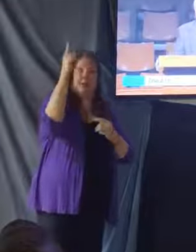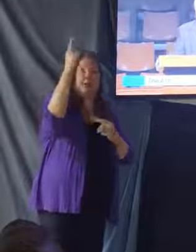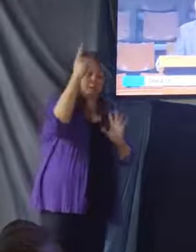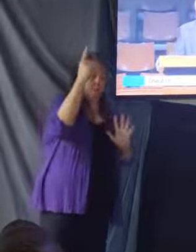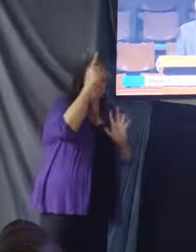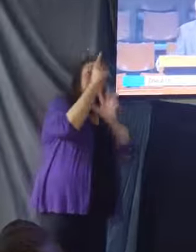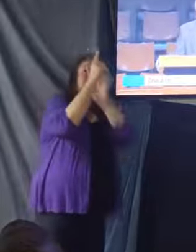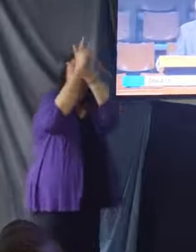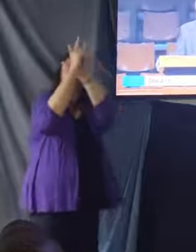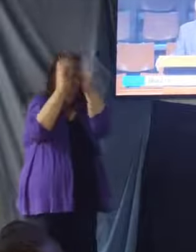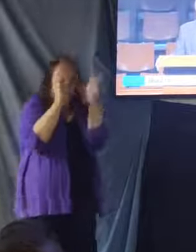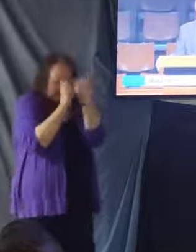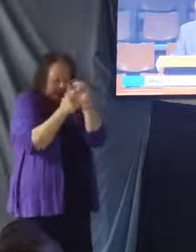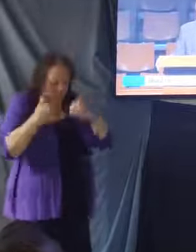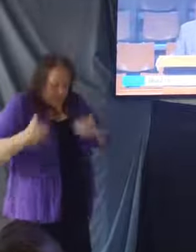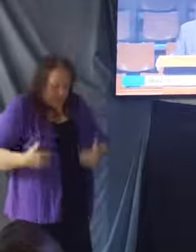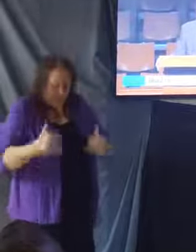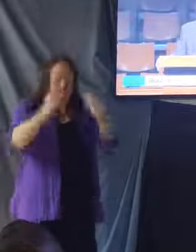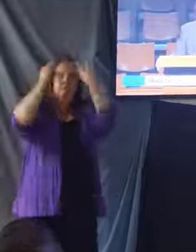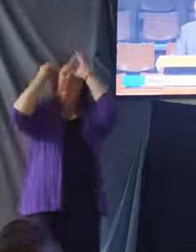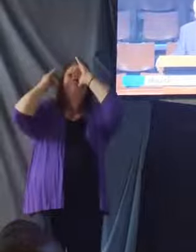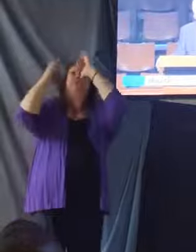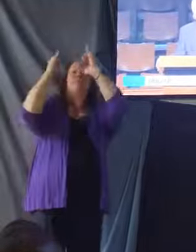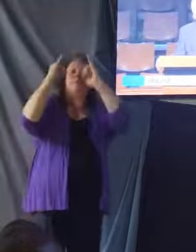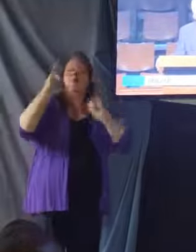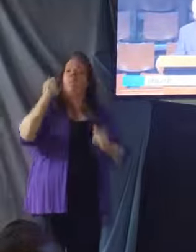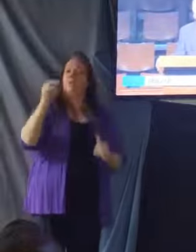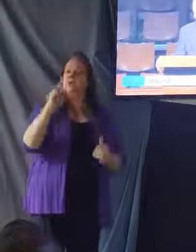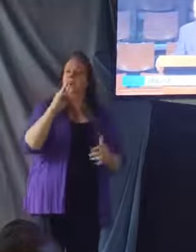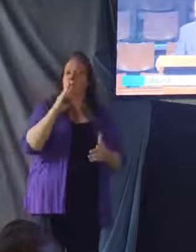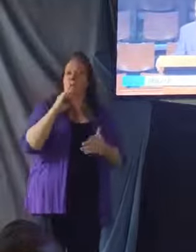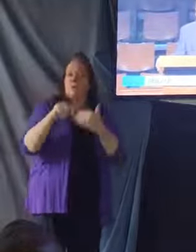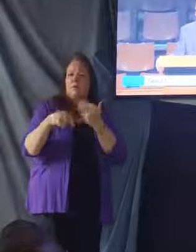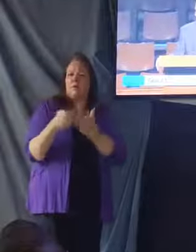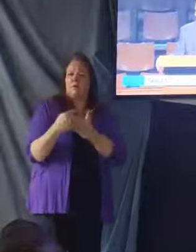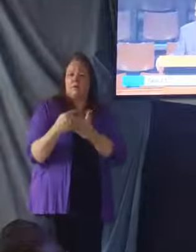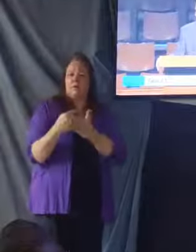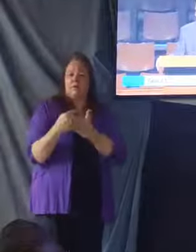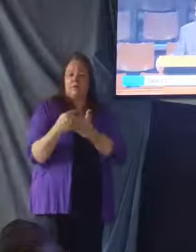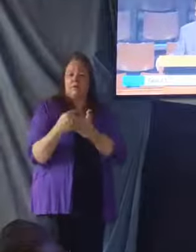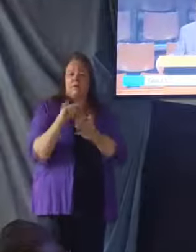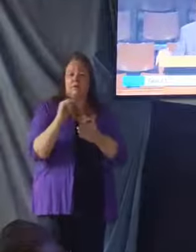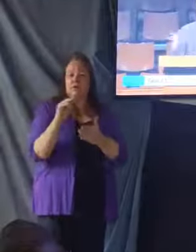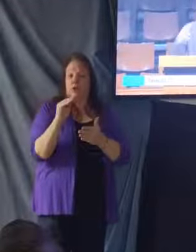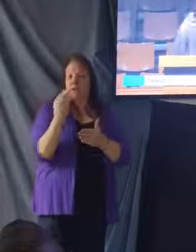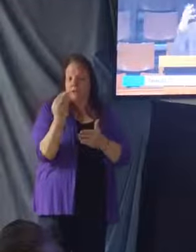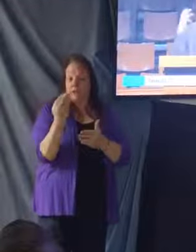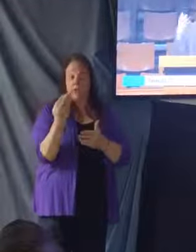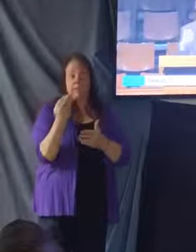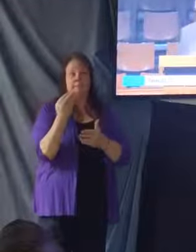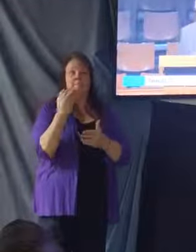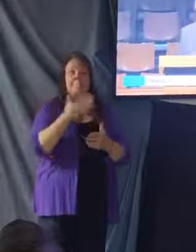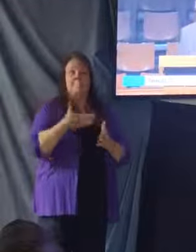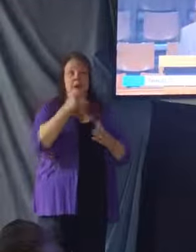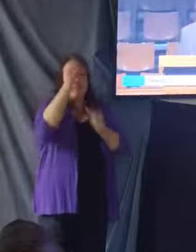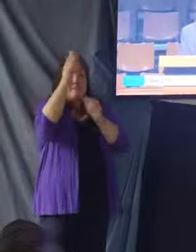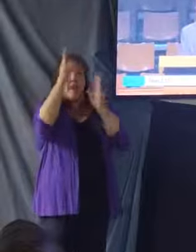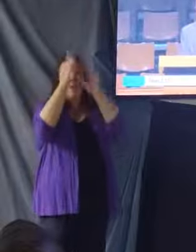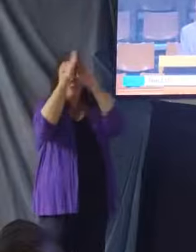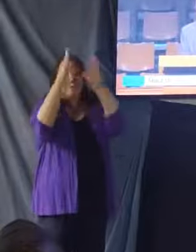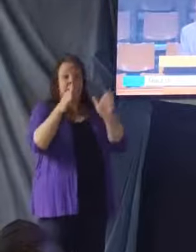transformed into conformity, which what John was talking about, what Jesus was talking about in John 14, I'll take you to my Father's